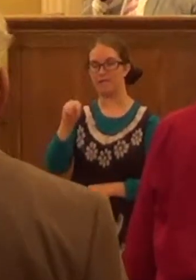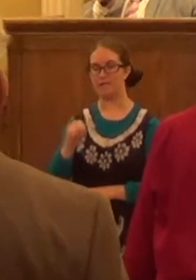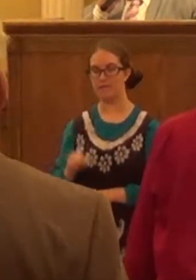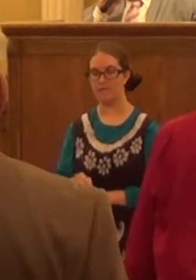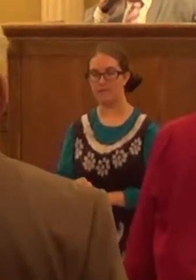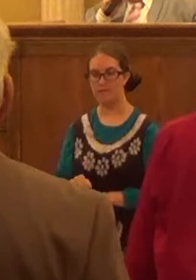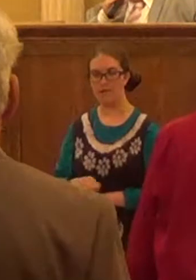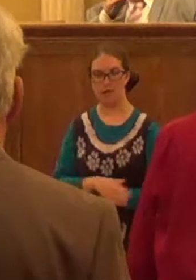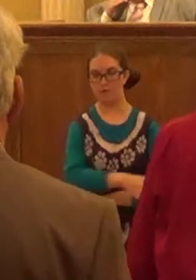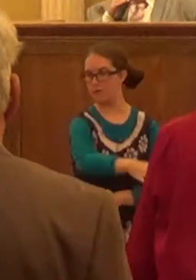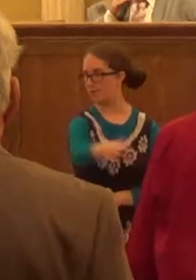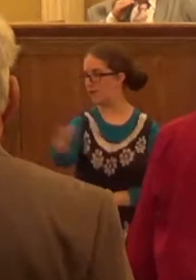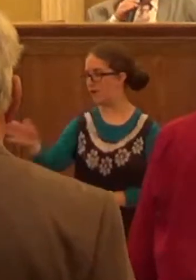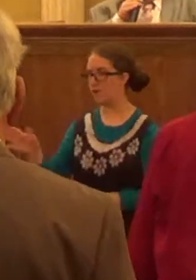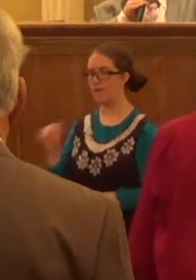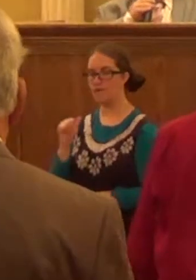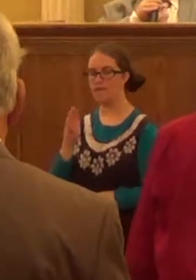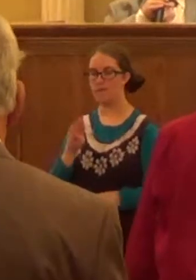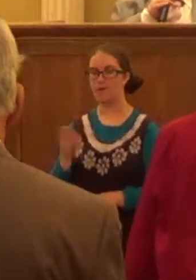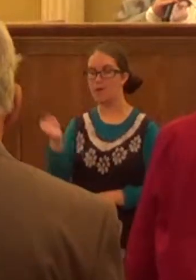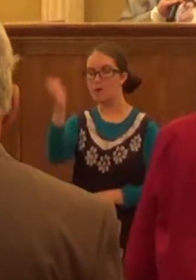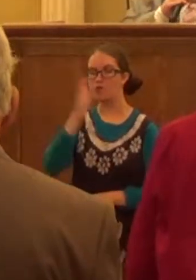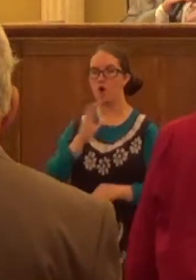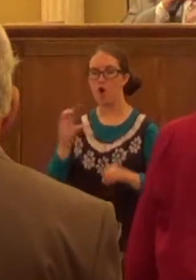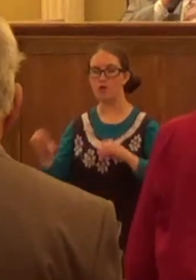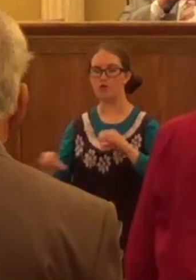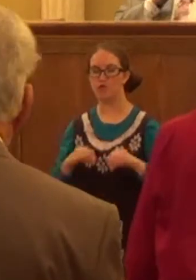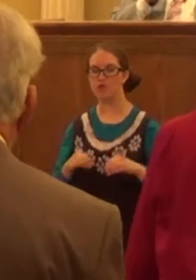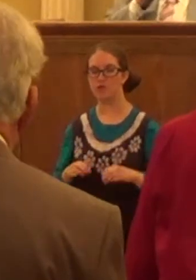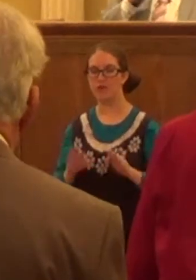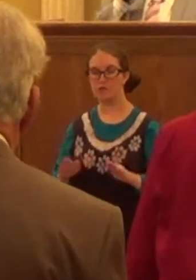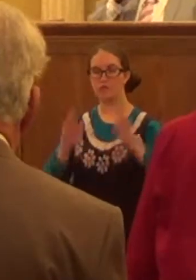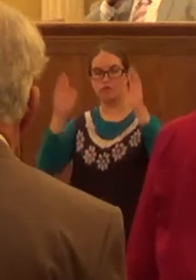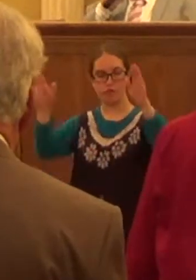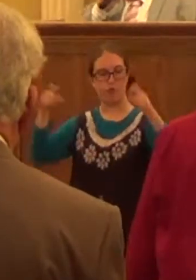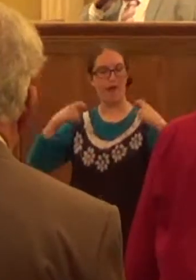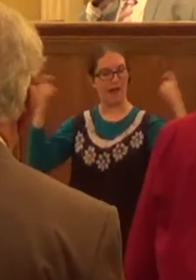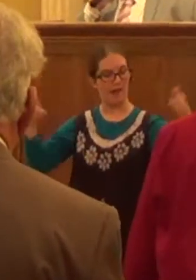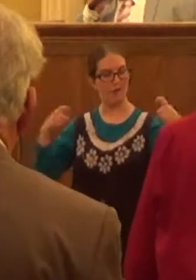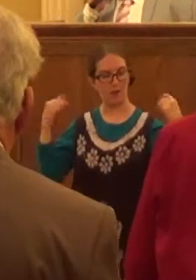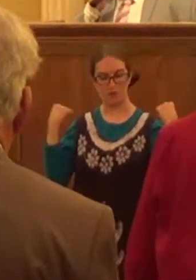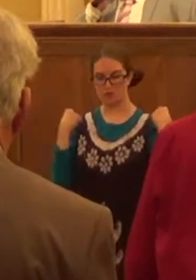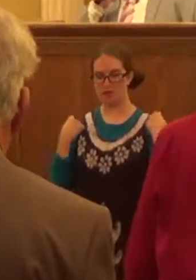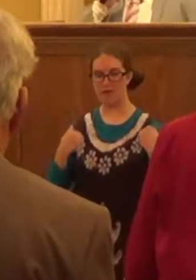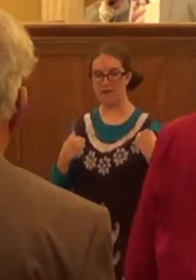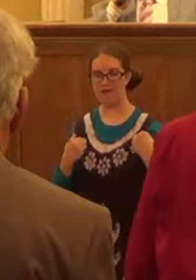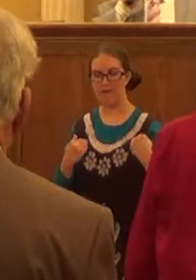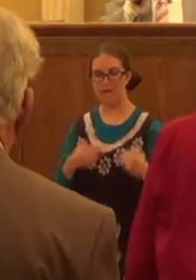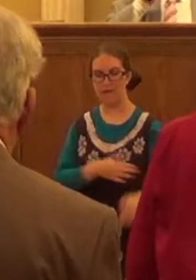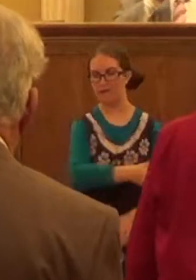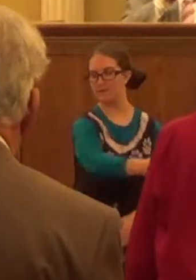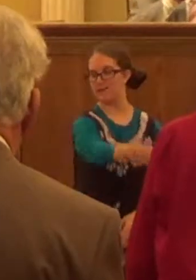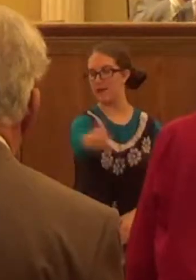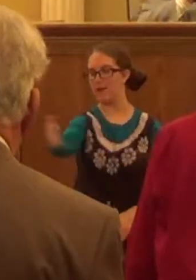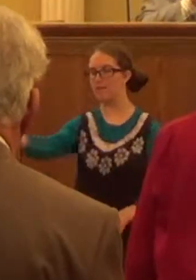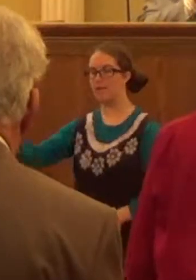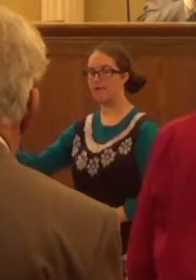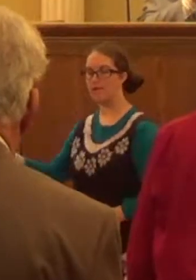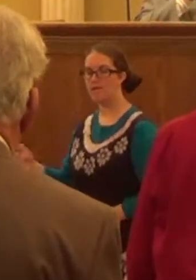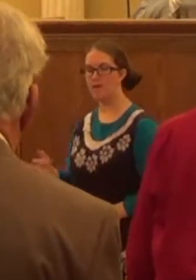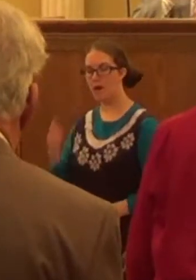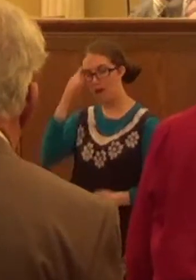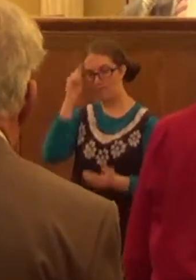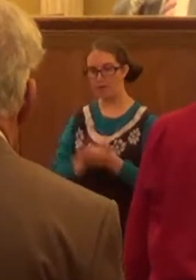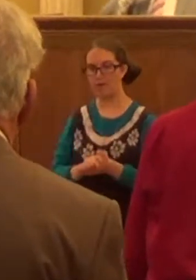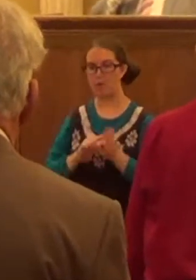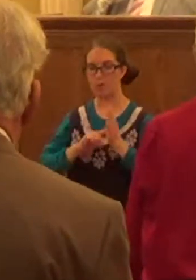the area of Abilene and what God is doing. Amen. There's a great revival to be had in this area, and I believe we're